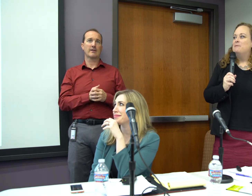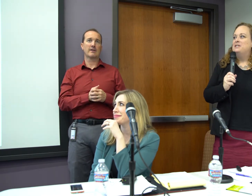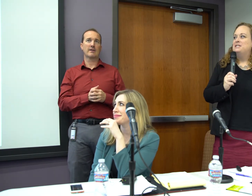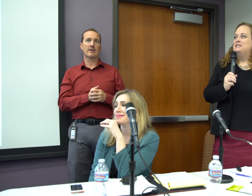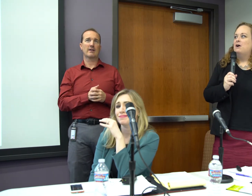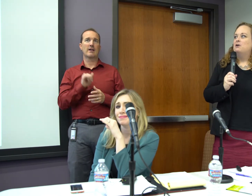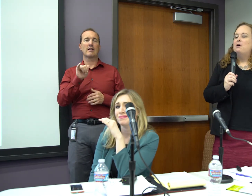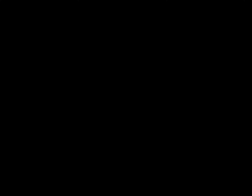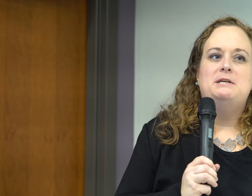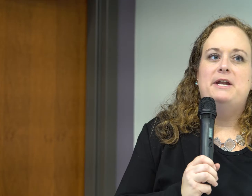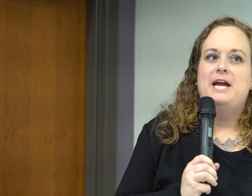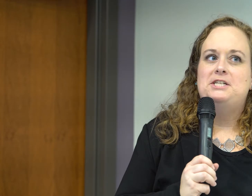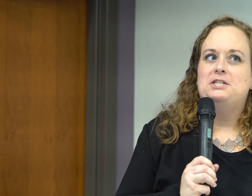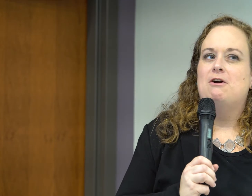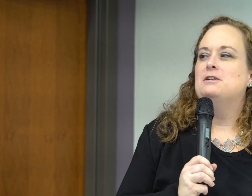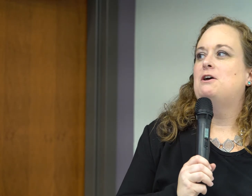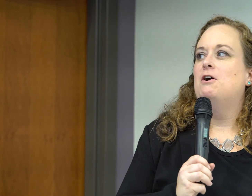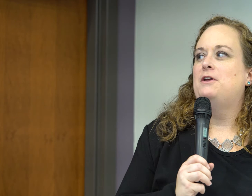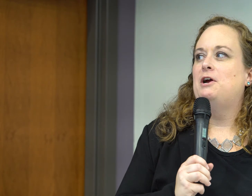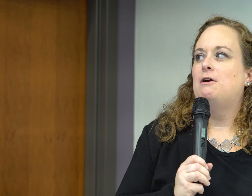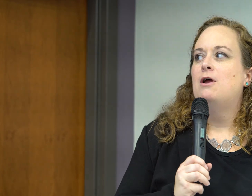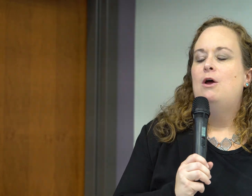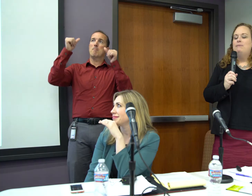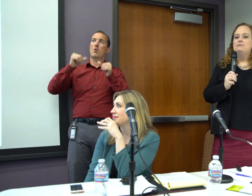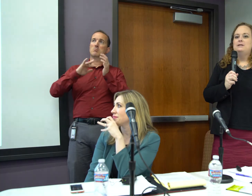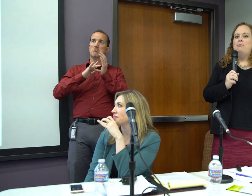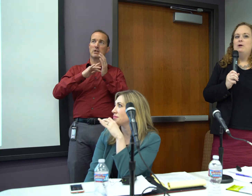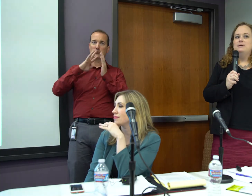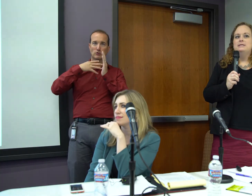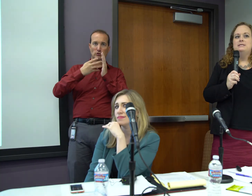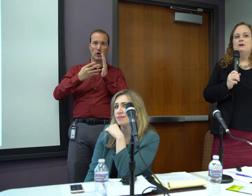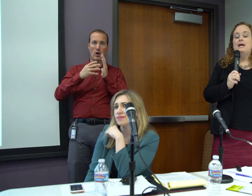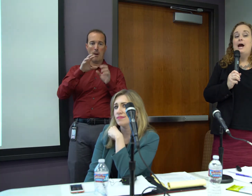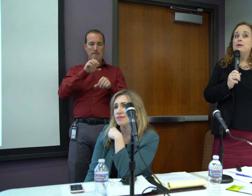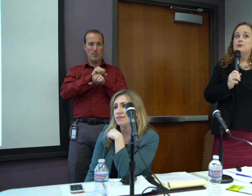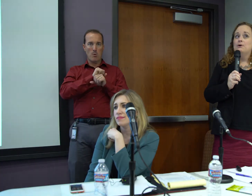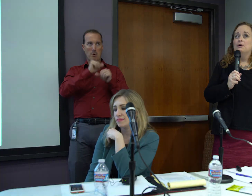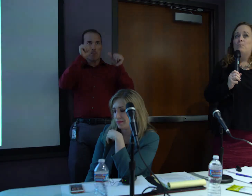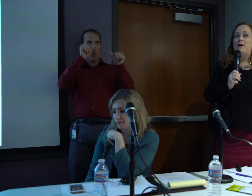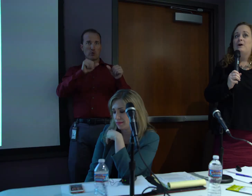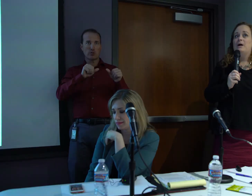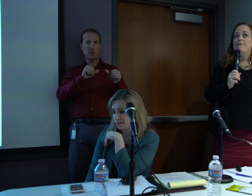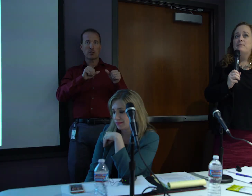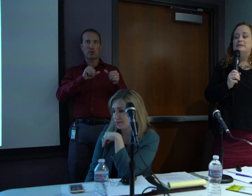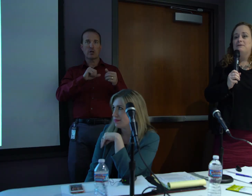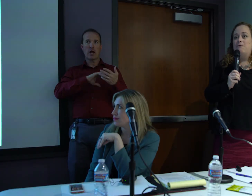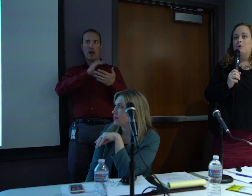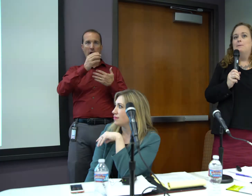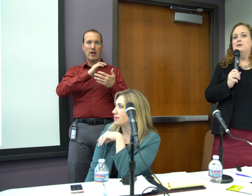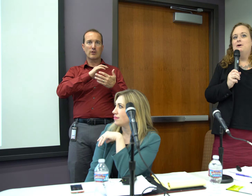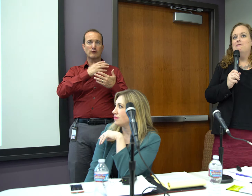as Laura mentioned, are there posted medication charts? Are there posted appointments? Is there a calendar where